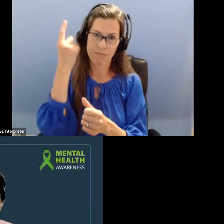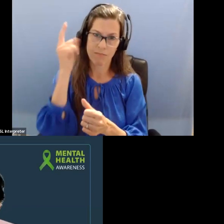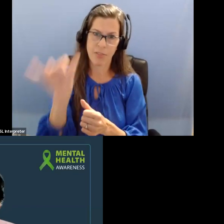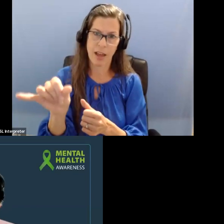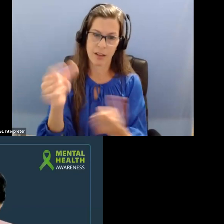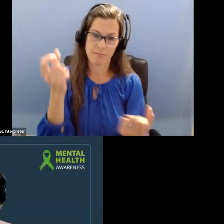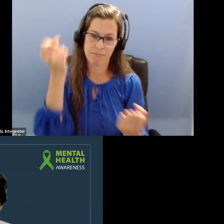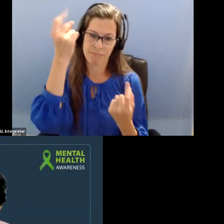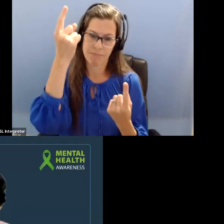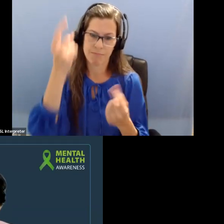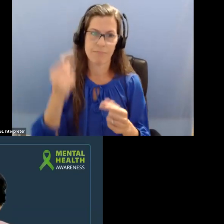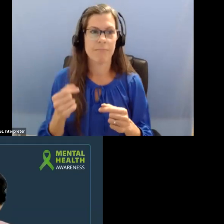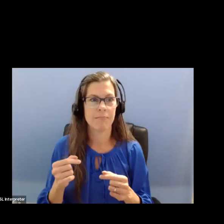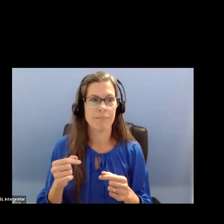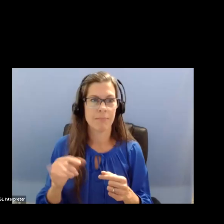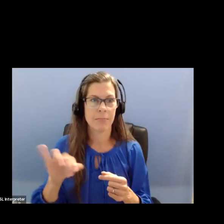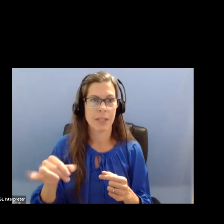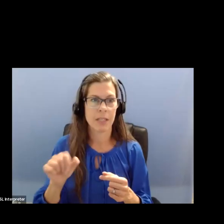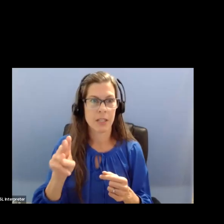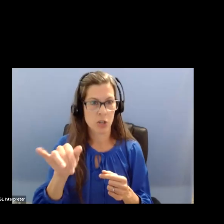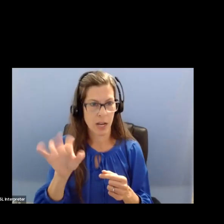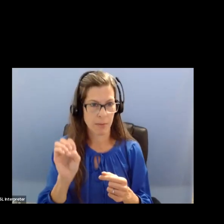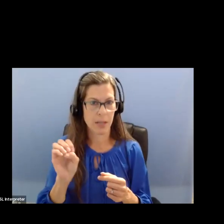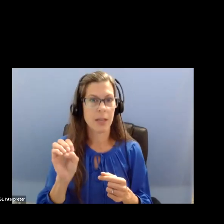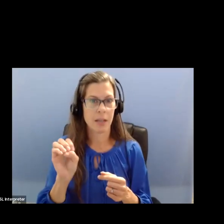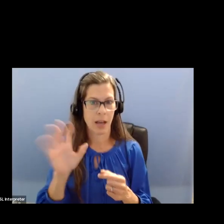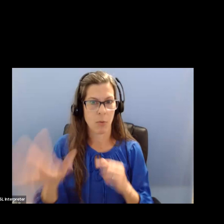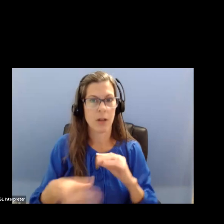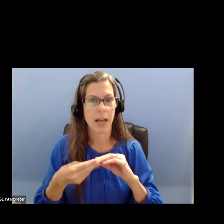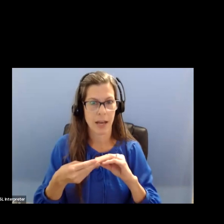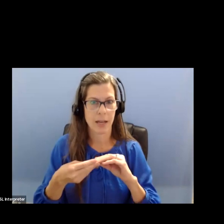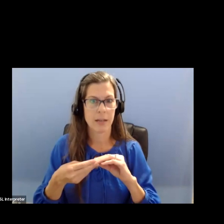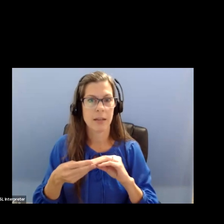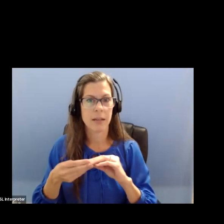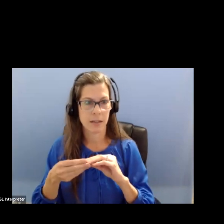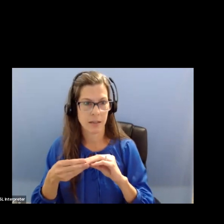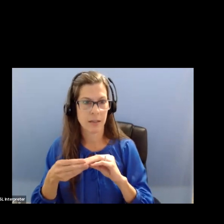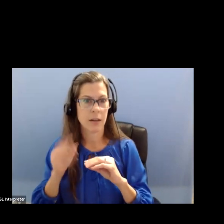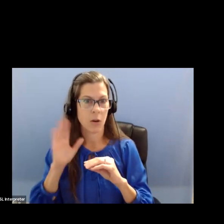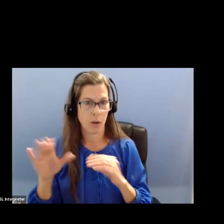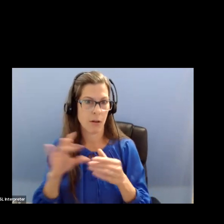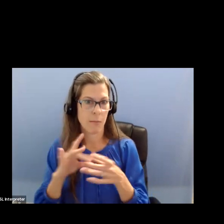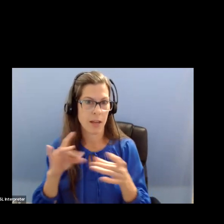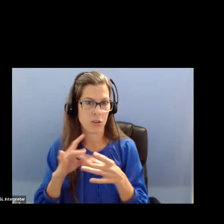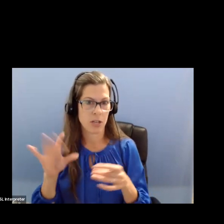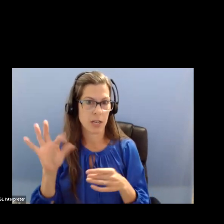I was just thinking in the same way that Carrie was saying she's going to mention the 988 line now at every opportunity that she has to